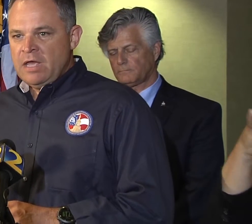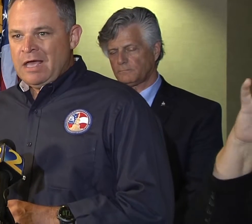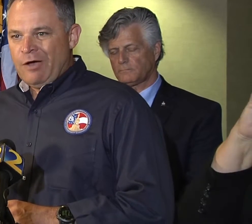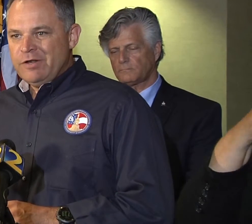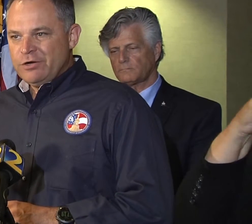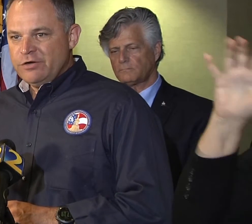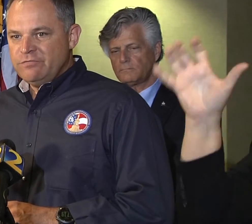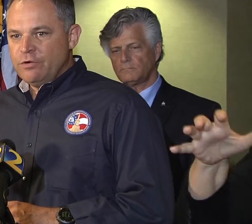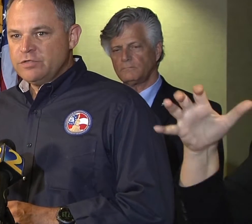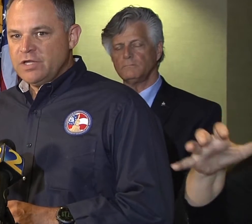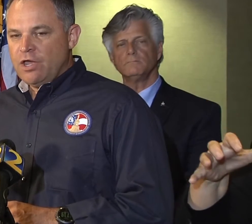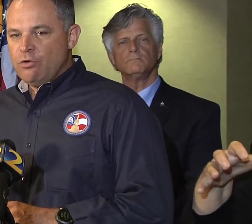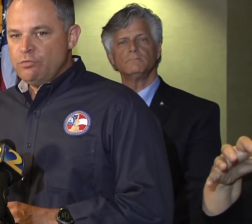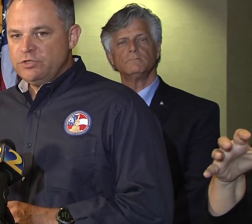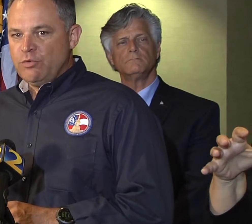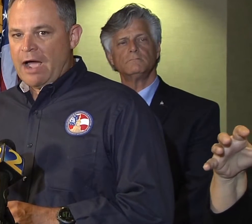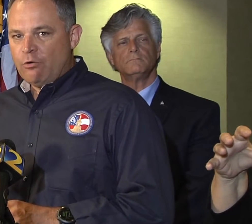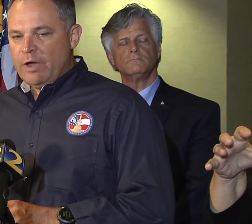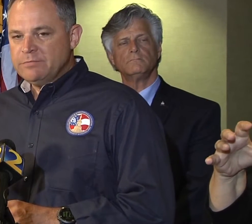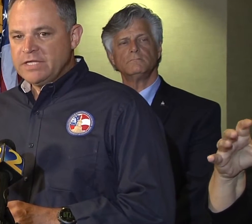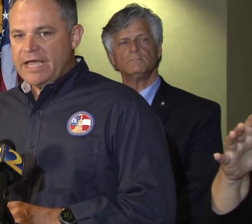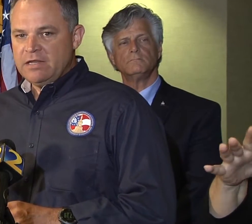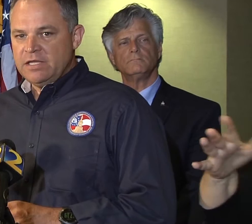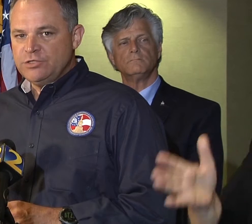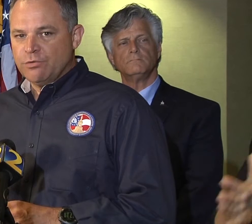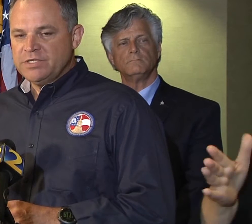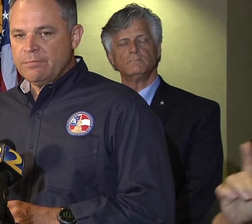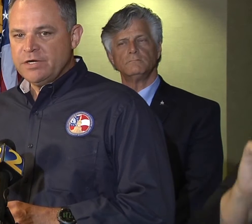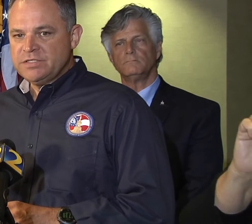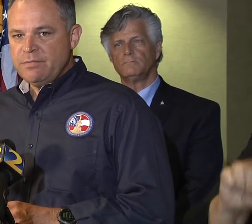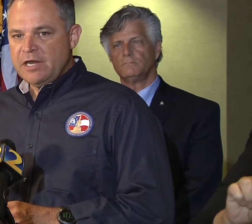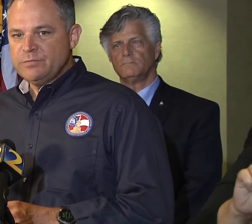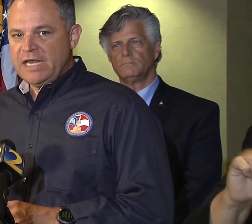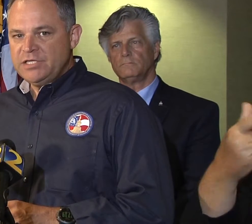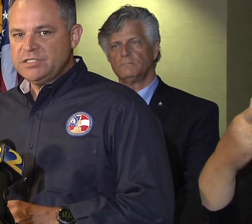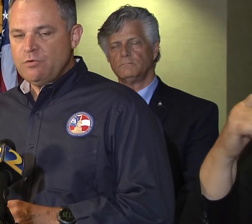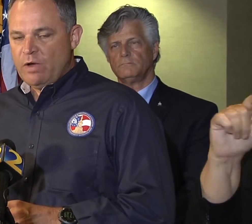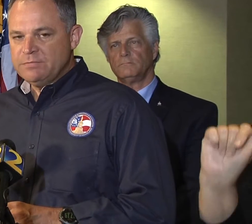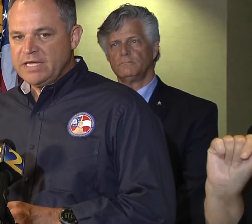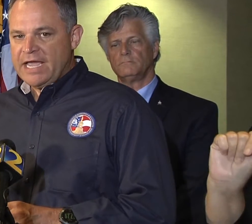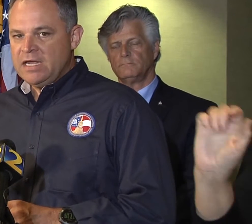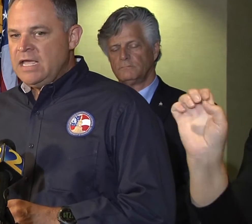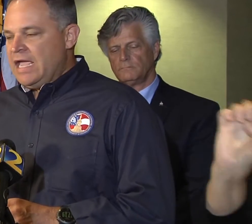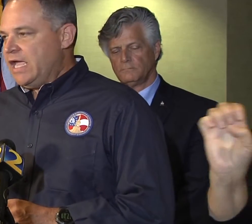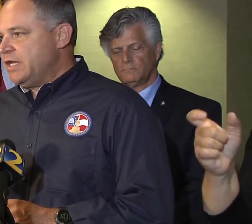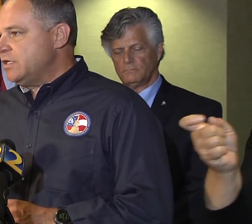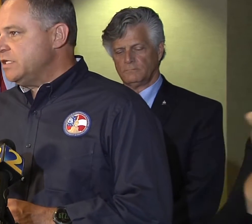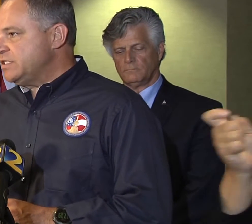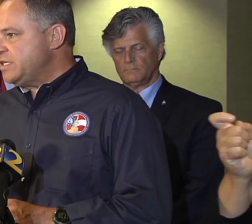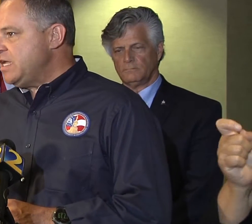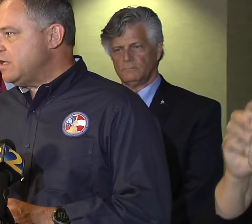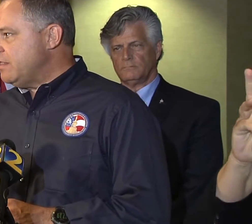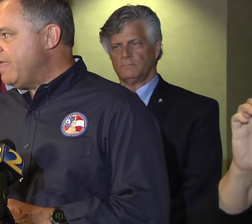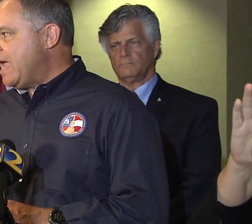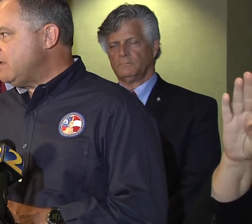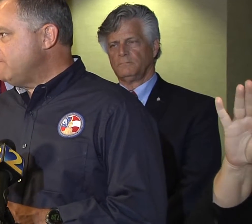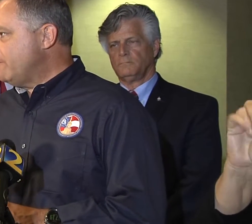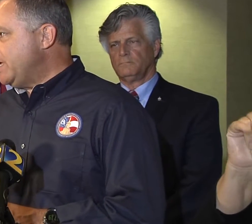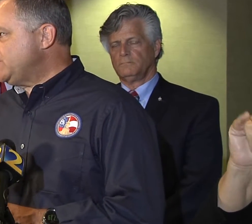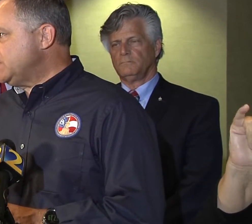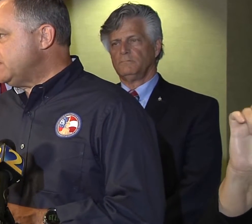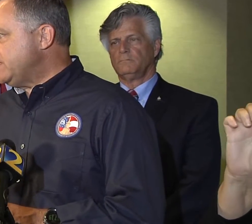storm. I would encourage folks to go to our website, the Georgia Emergency Management Agency website, and seek